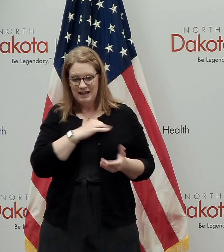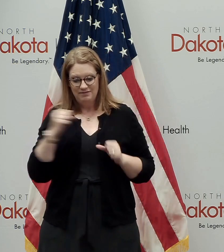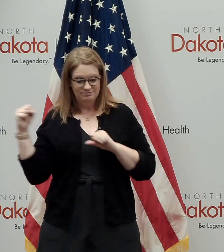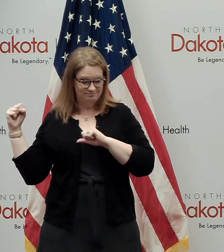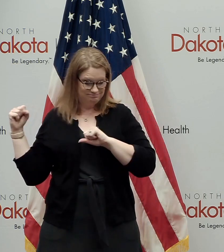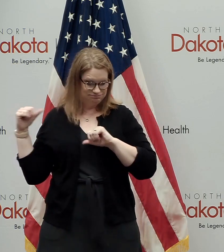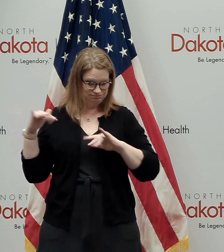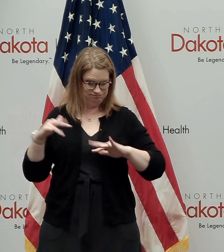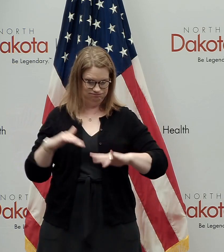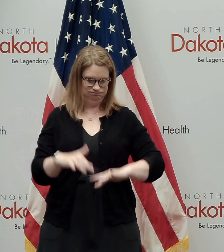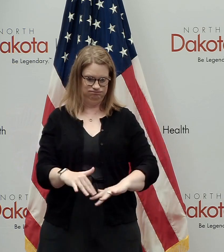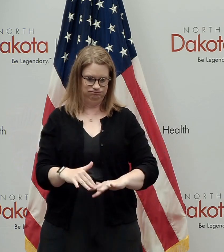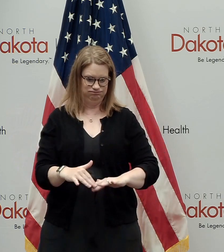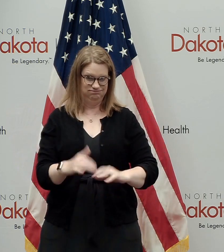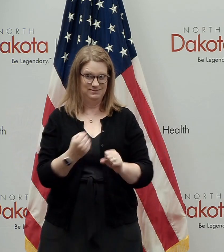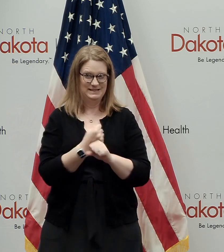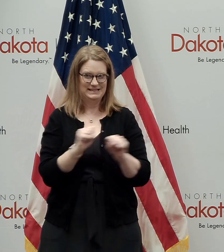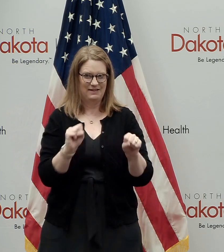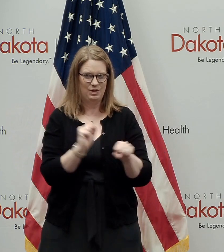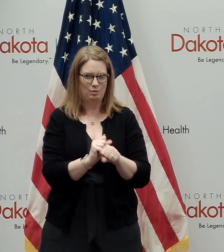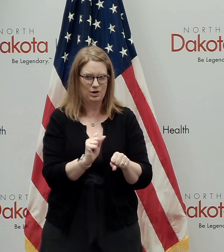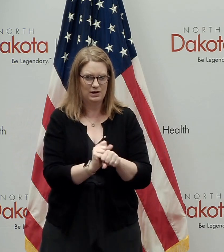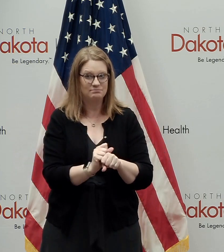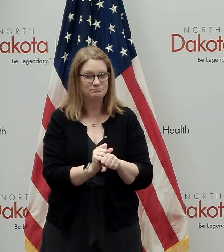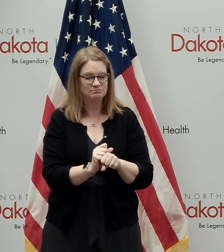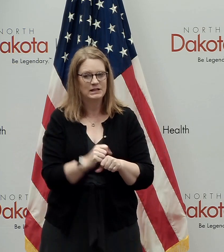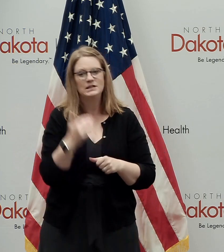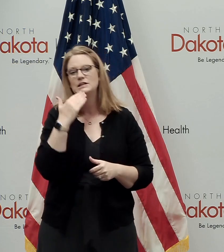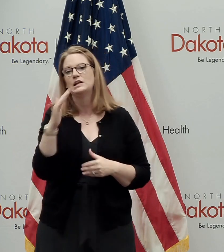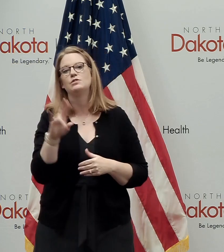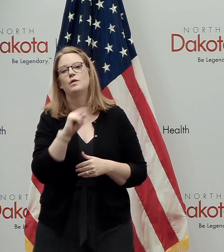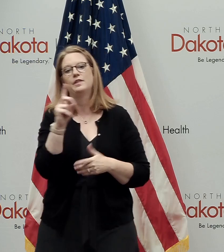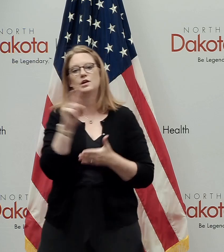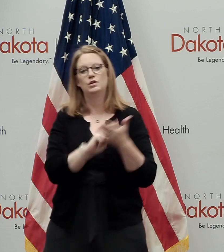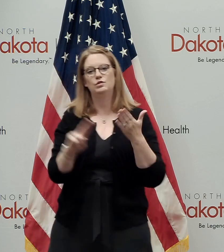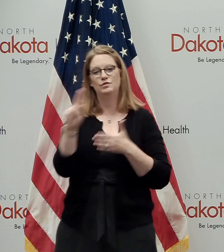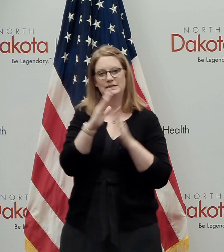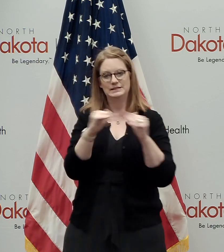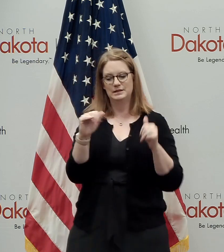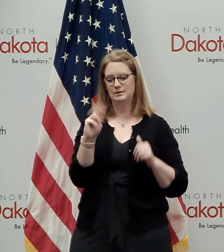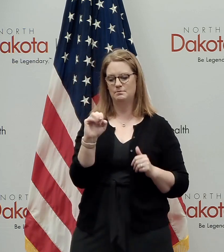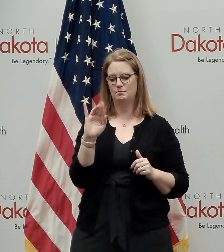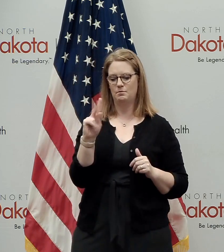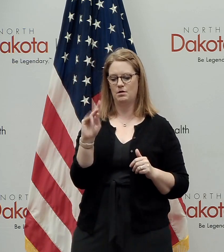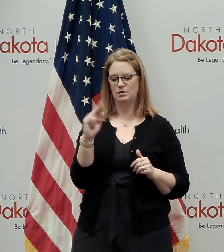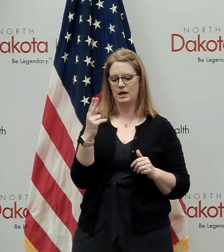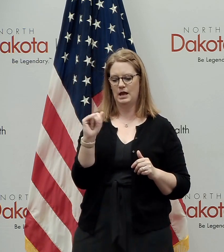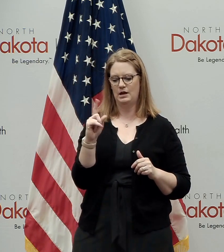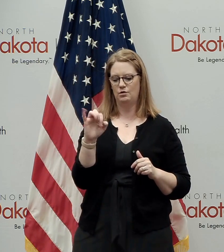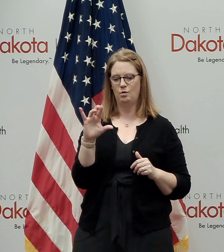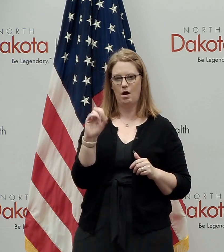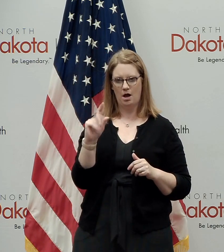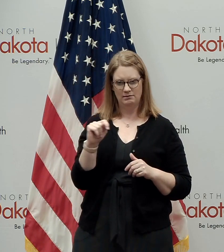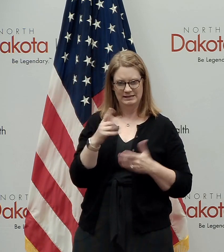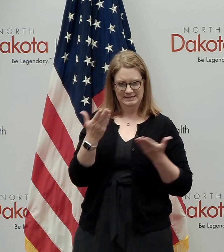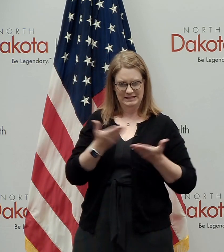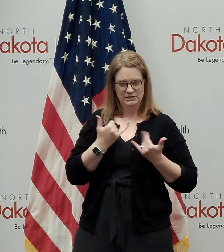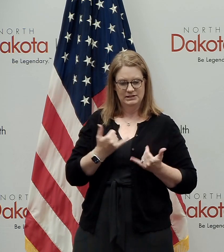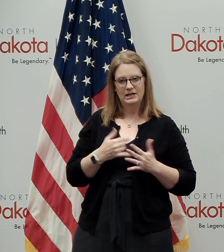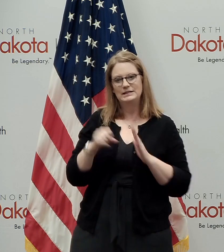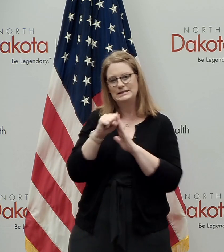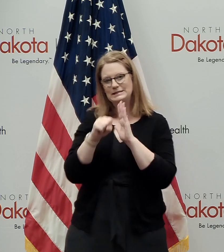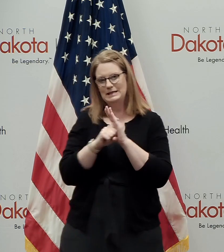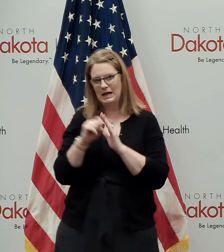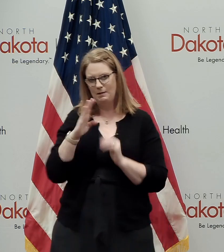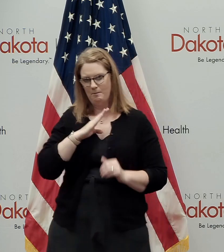safely working again. So I want to thank North Dakota University System Chancellor Mark Hagerott, who's here today, and as well as a State Board of